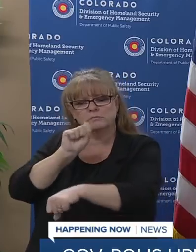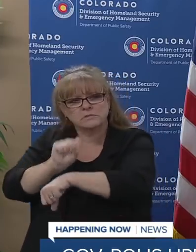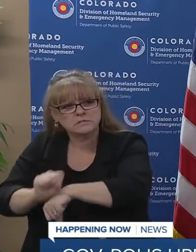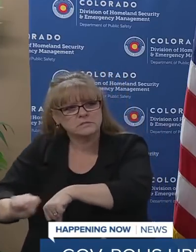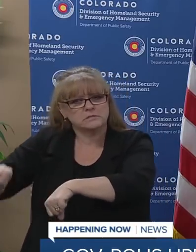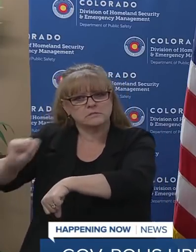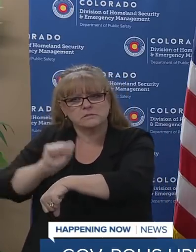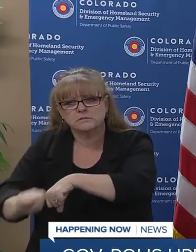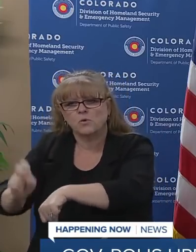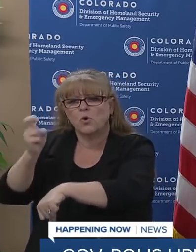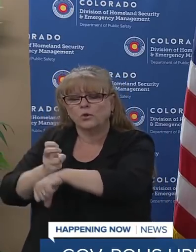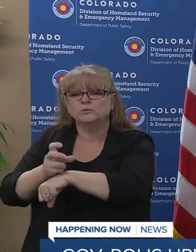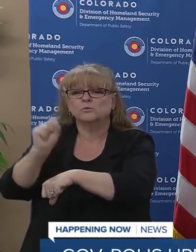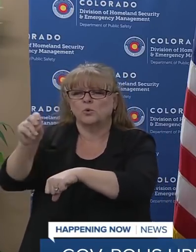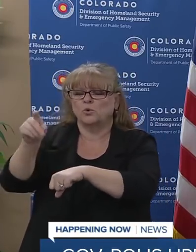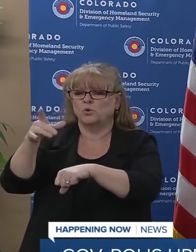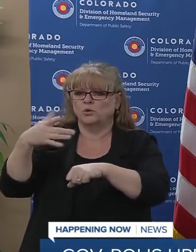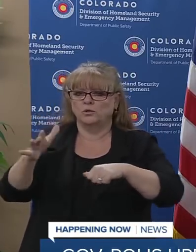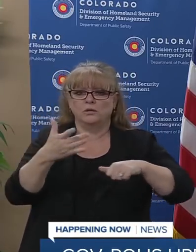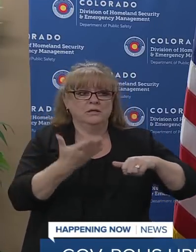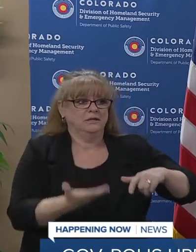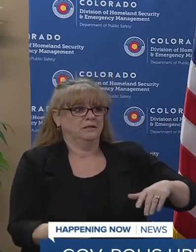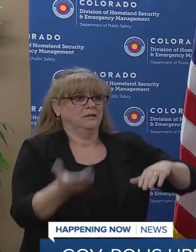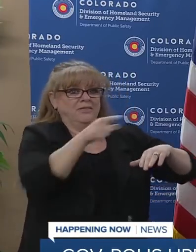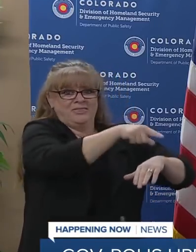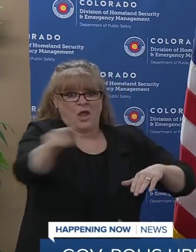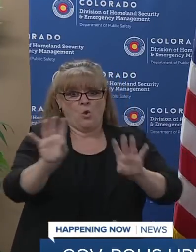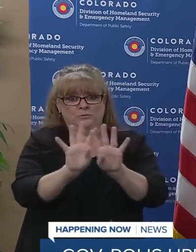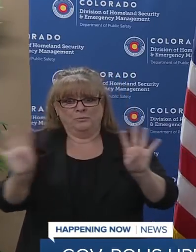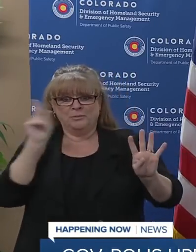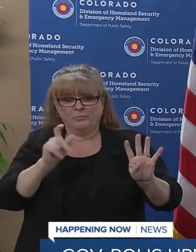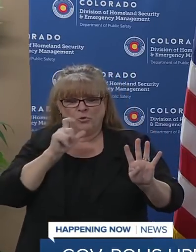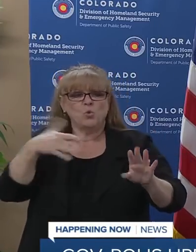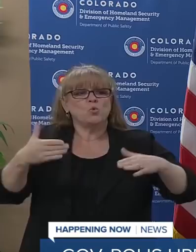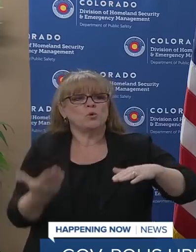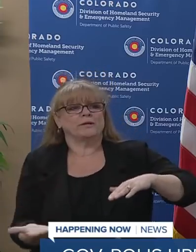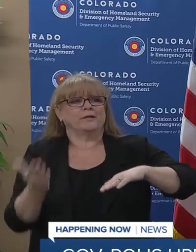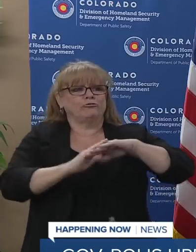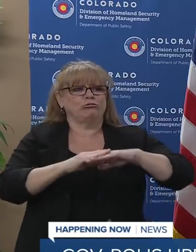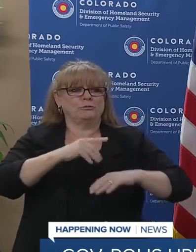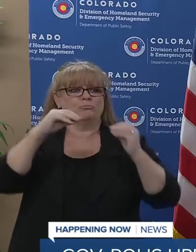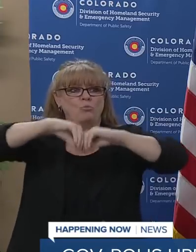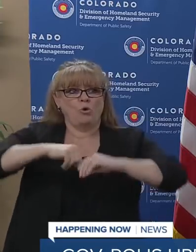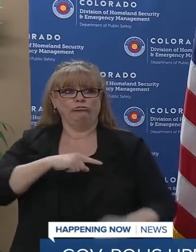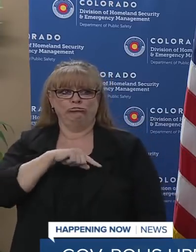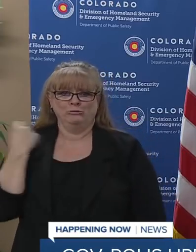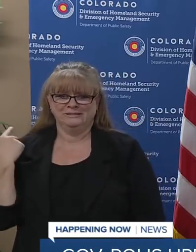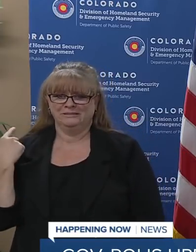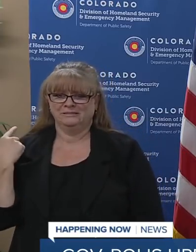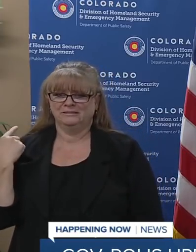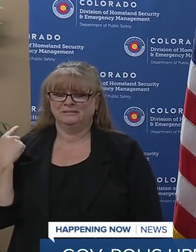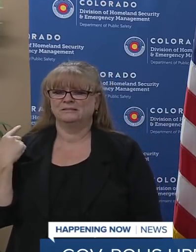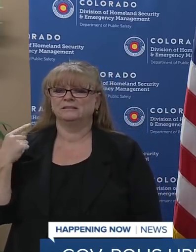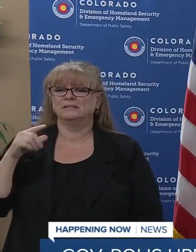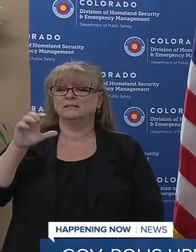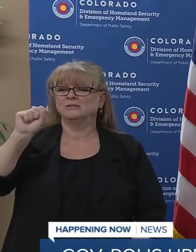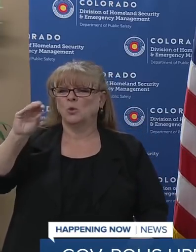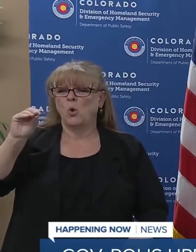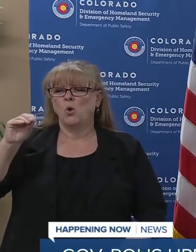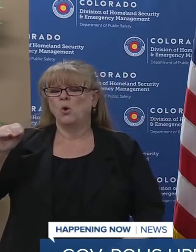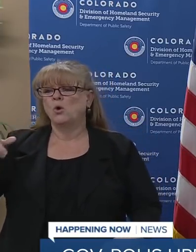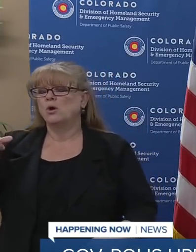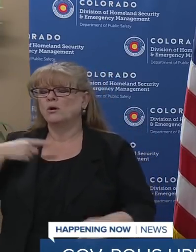themselves. It's especially devastating news when we suffer that kind of loss, just as every loss of human life is